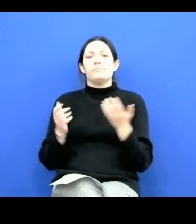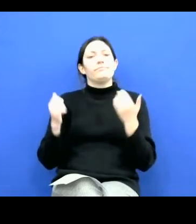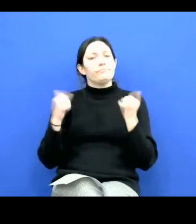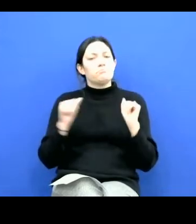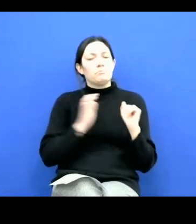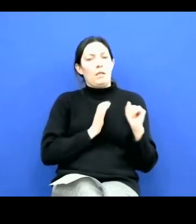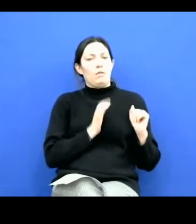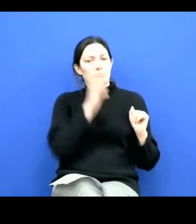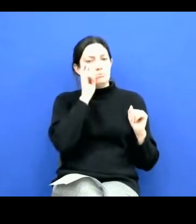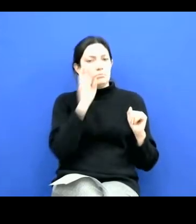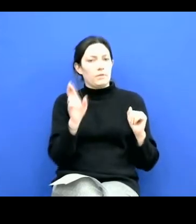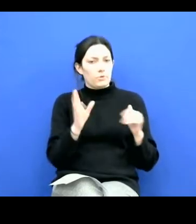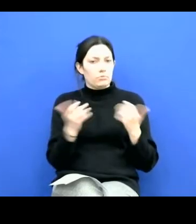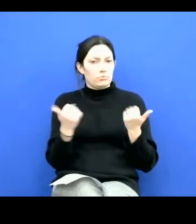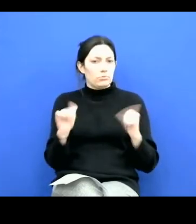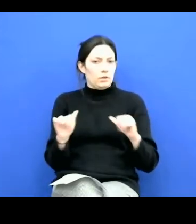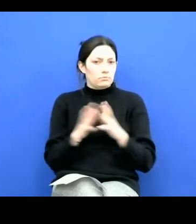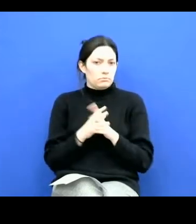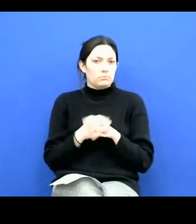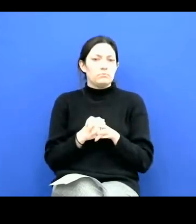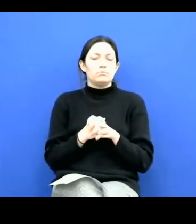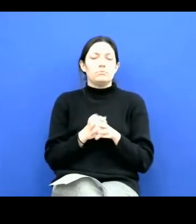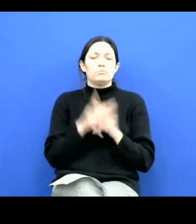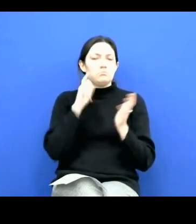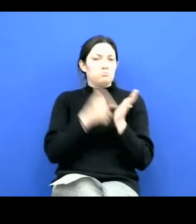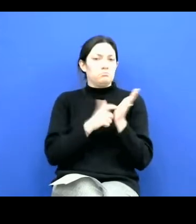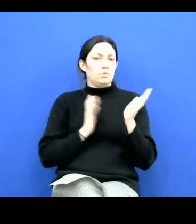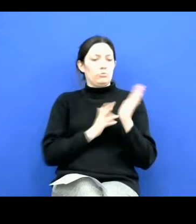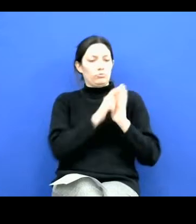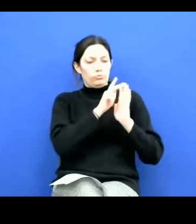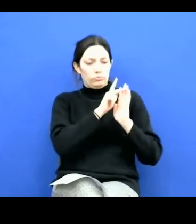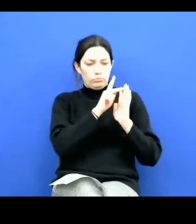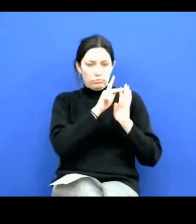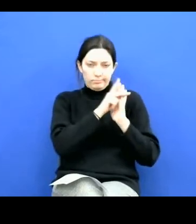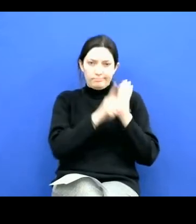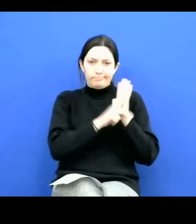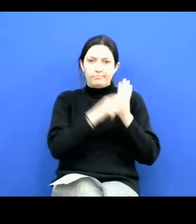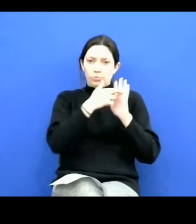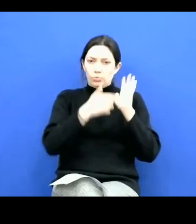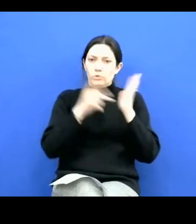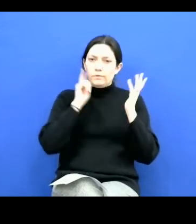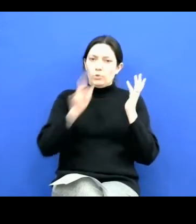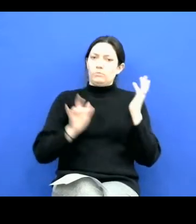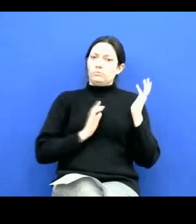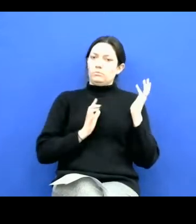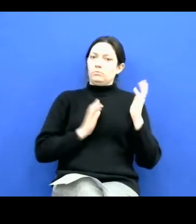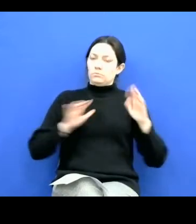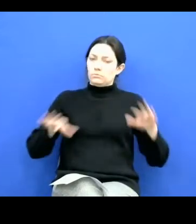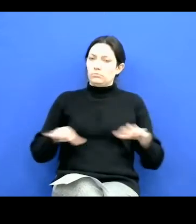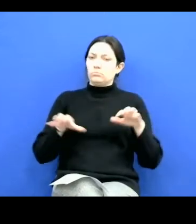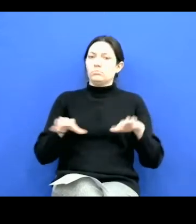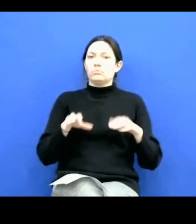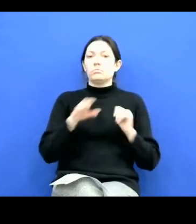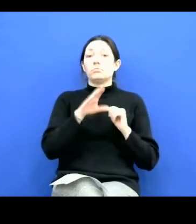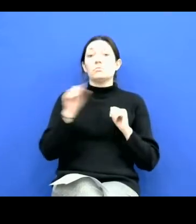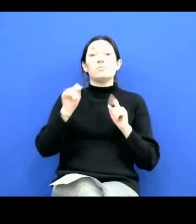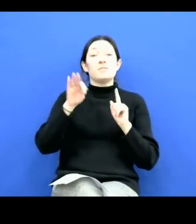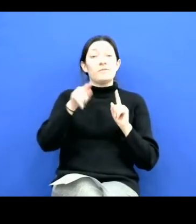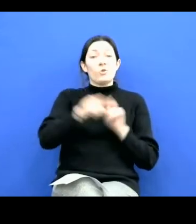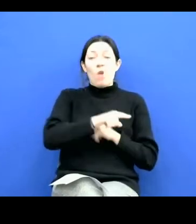observe the rules of decorum. And, if it's something that has to do with an